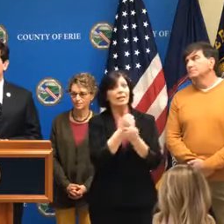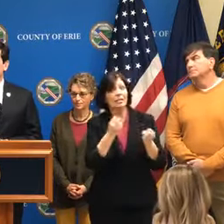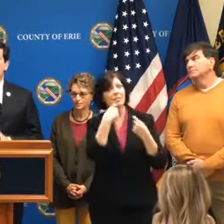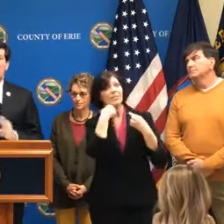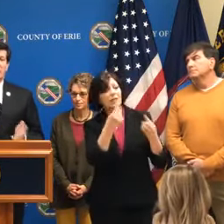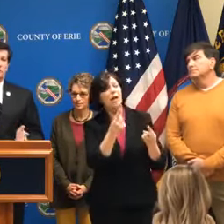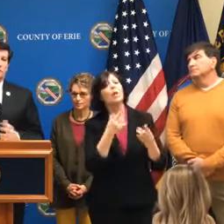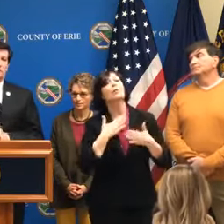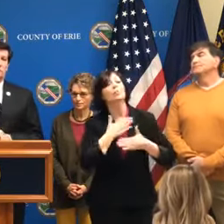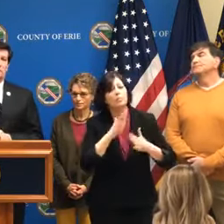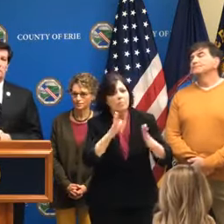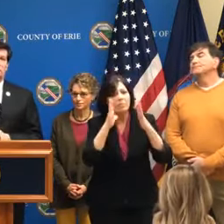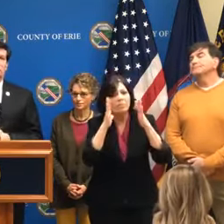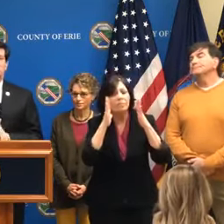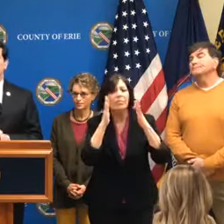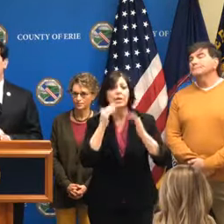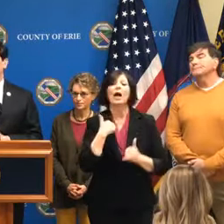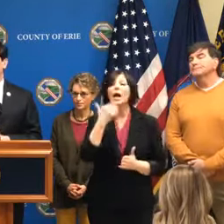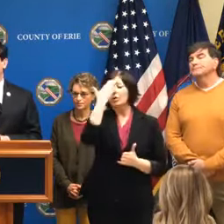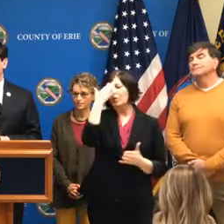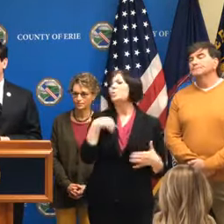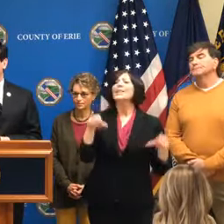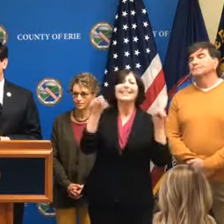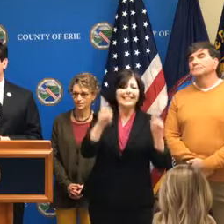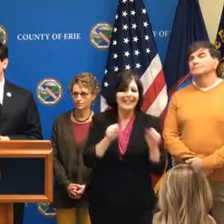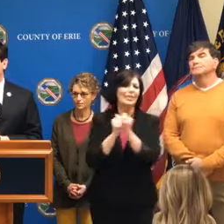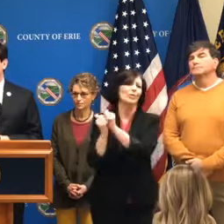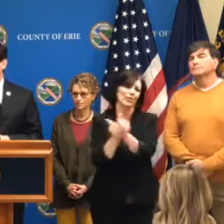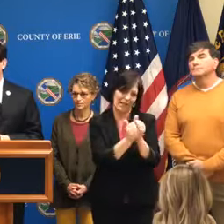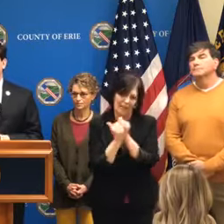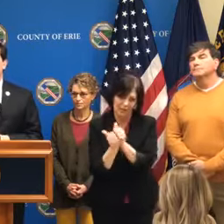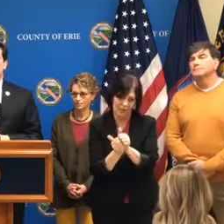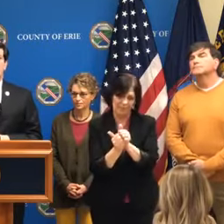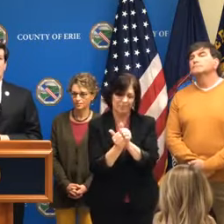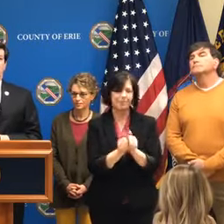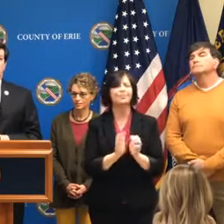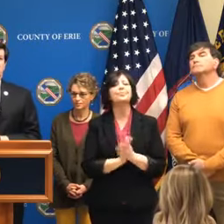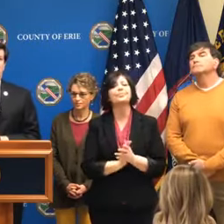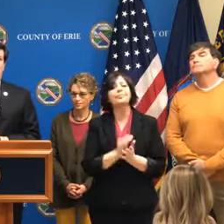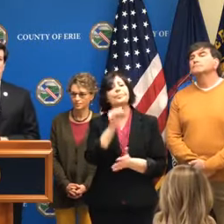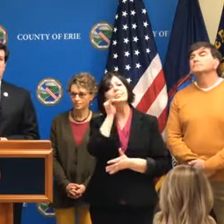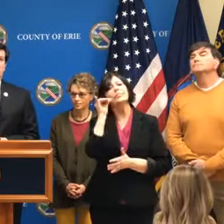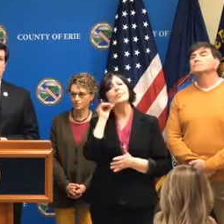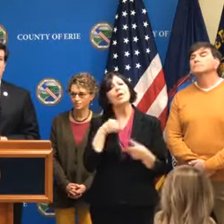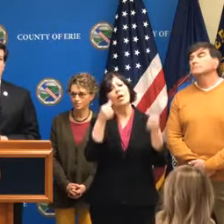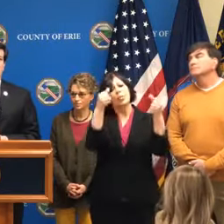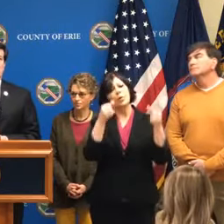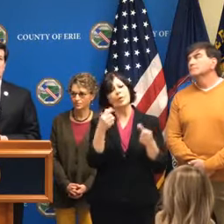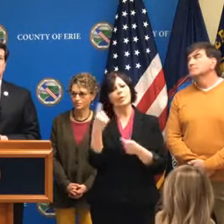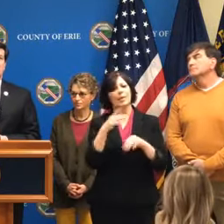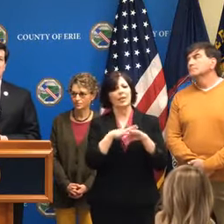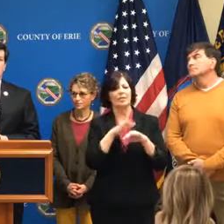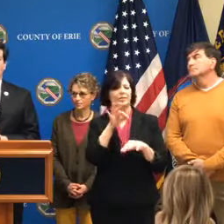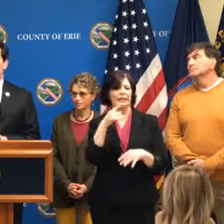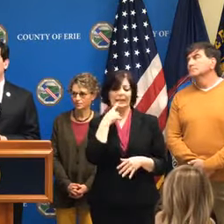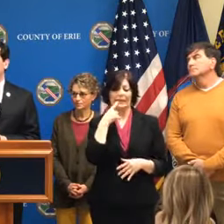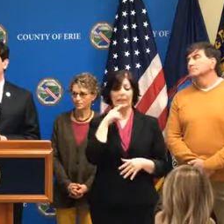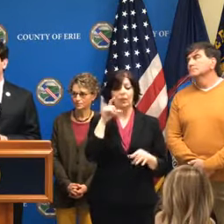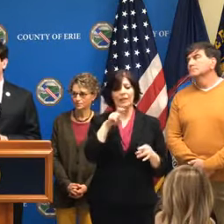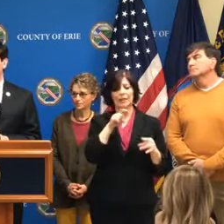officials. I know we can do it if we are in solidarity with each other. Yesterday, I posted something on social media saying we need to